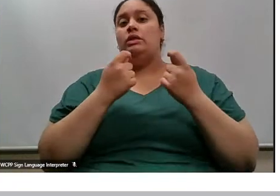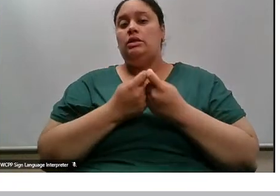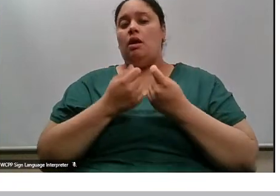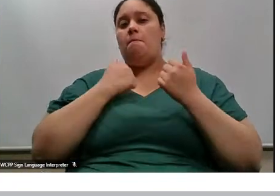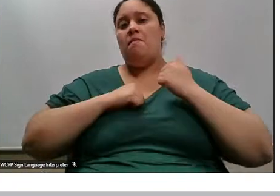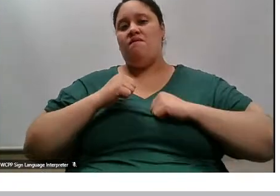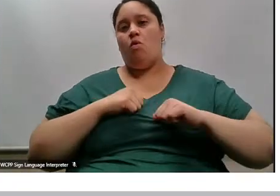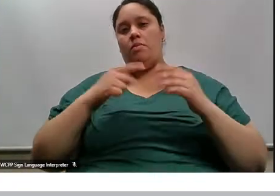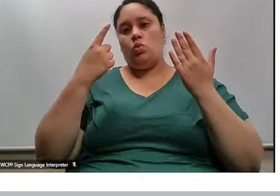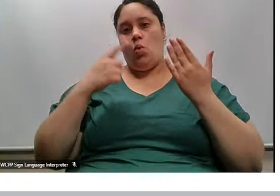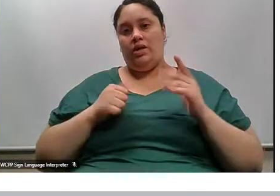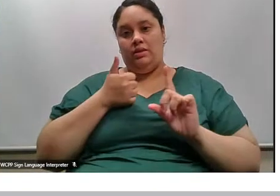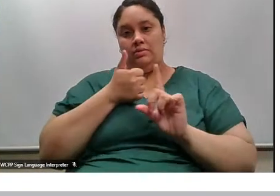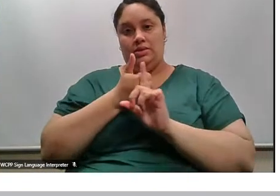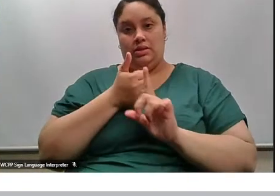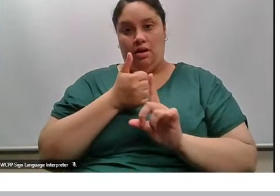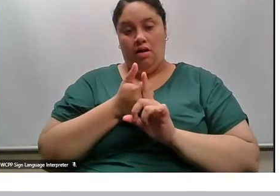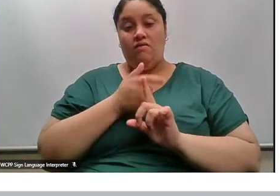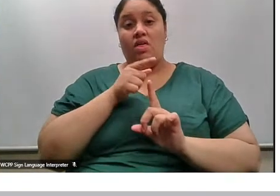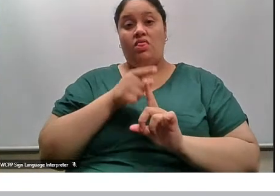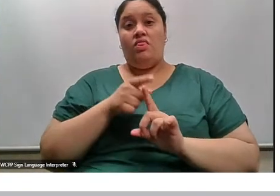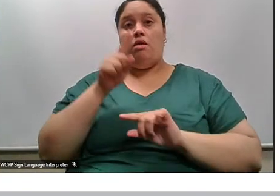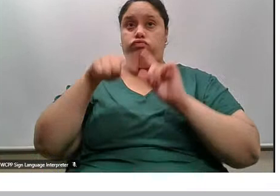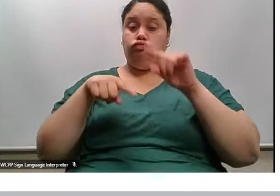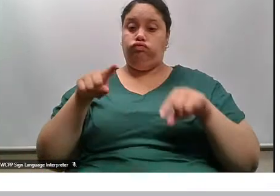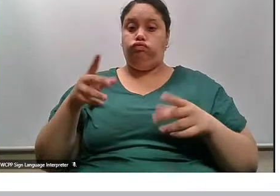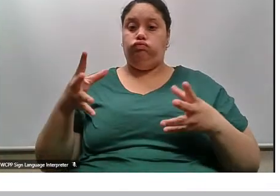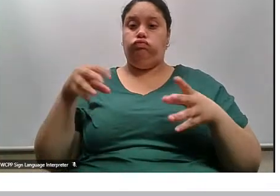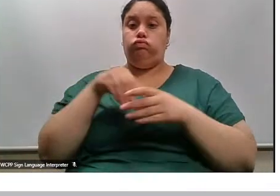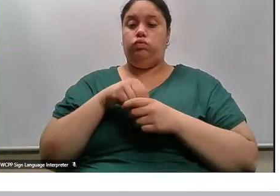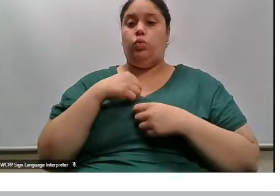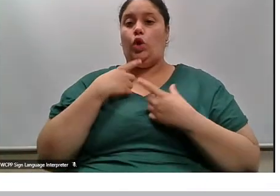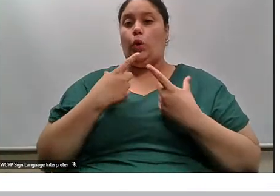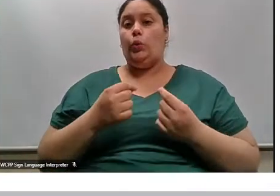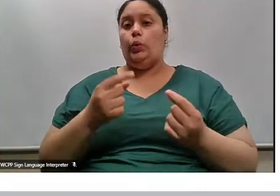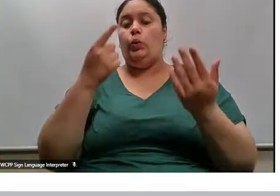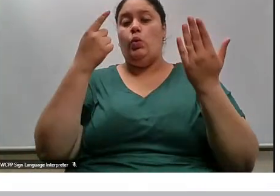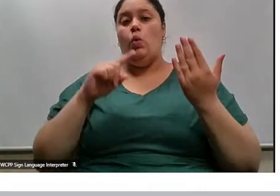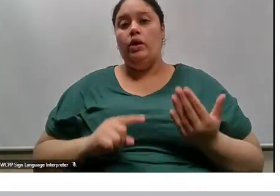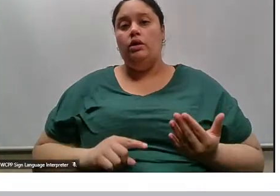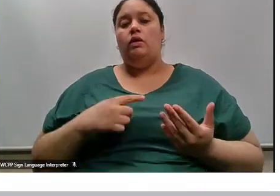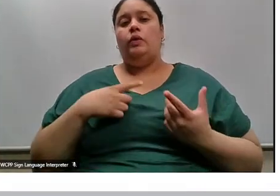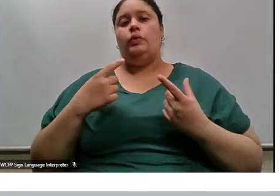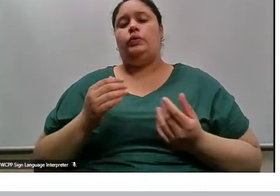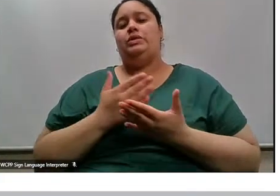in themselves. They vary. Normally, when we do the audit, sometimes we do